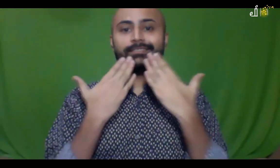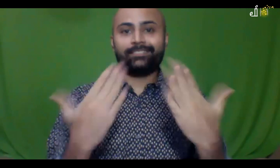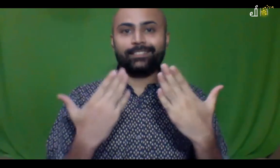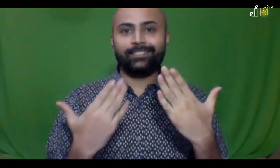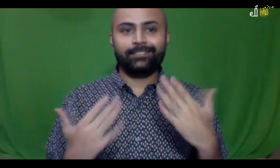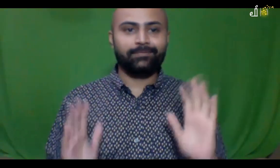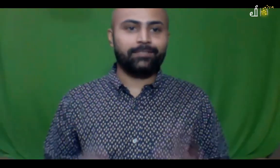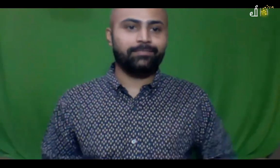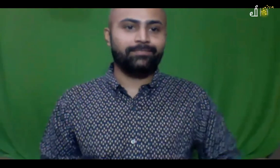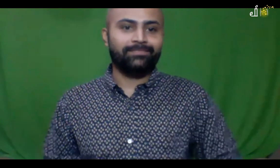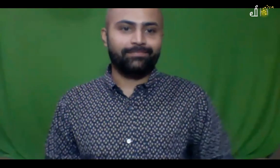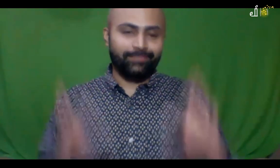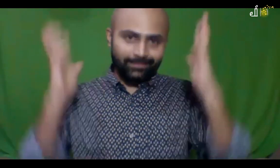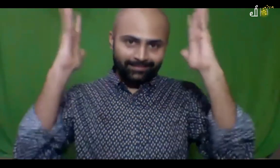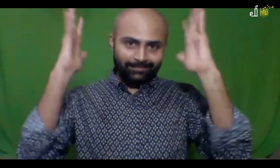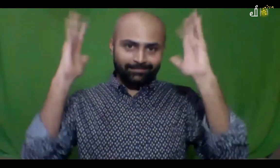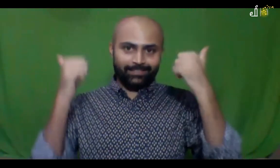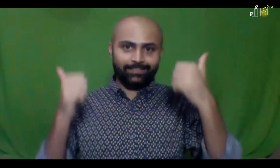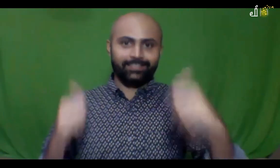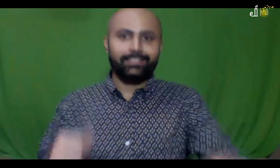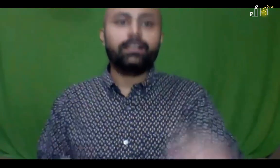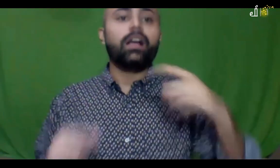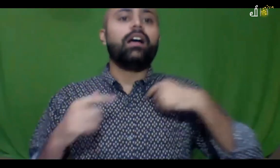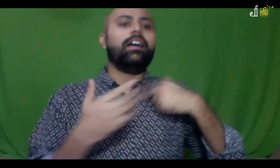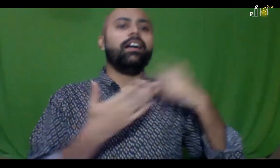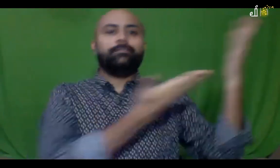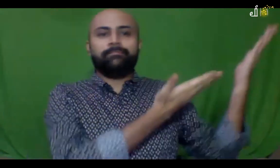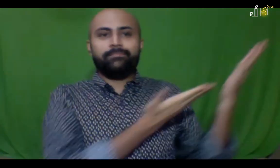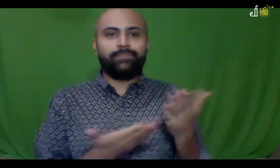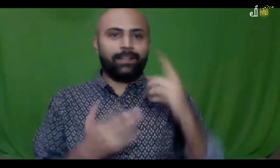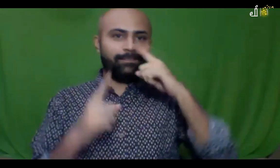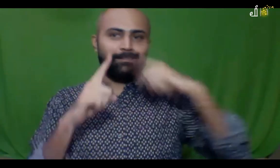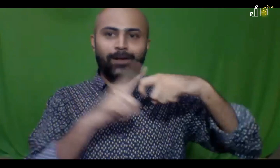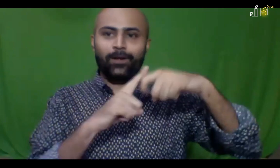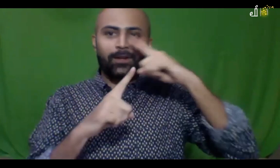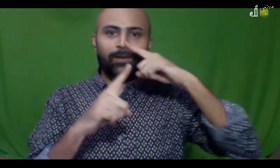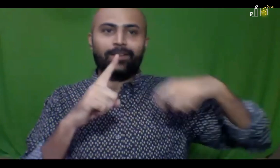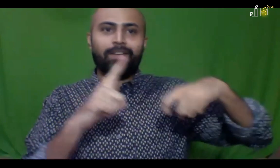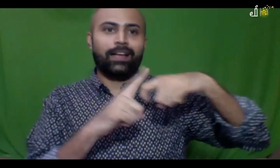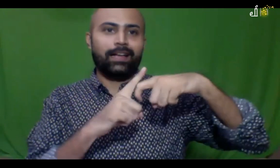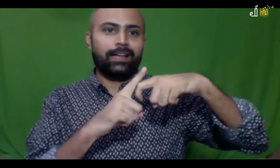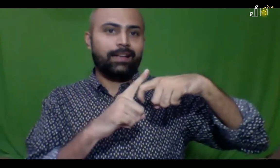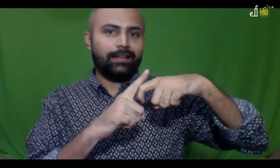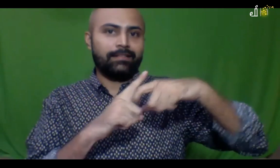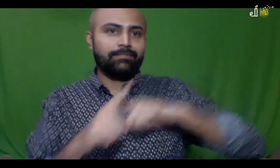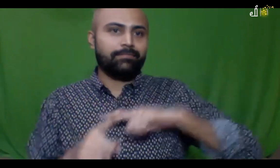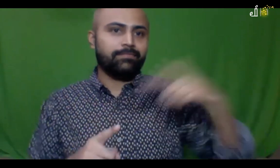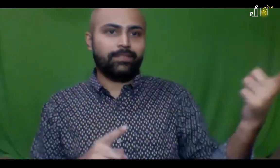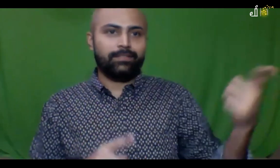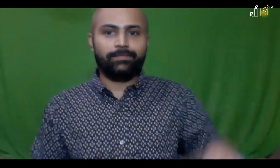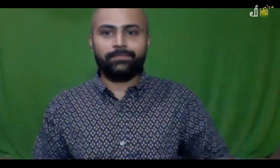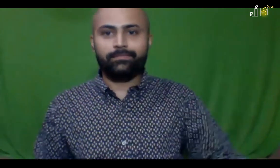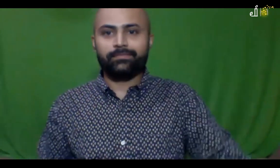all get inspired, right? Thank you so much. Thank you so much. Now I'd like to welcome Miss Kavita,